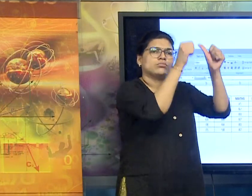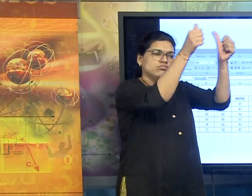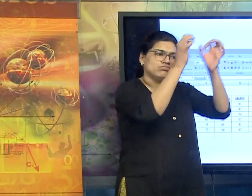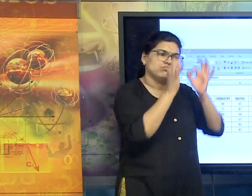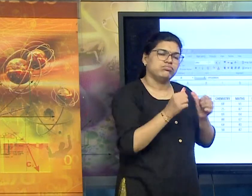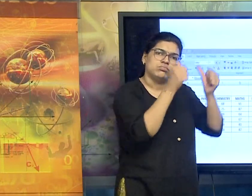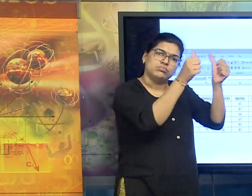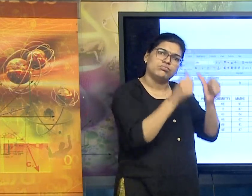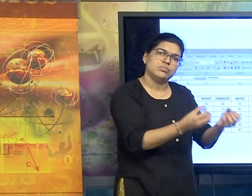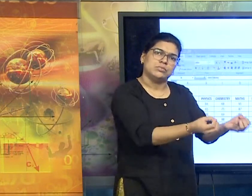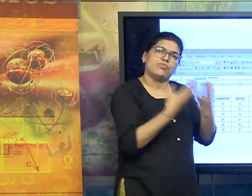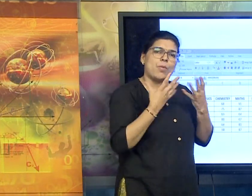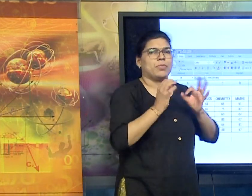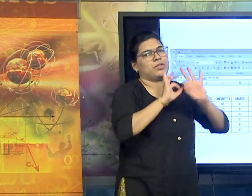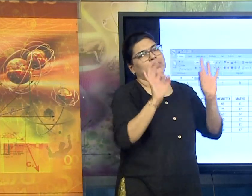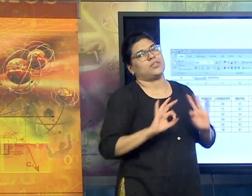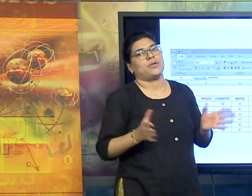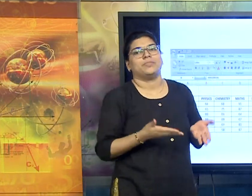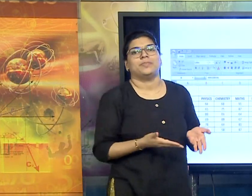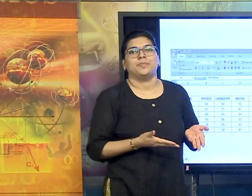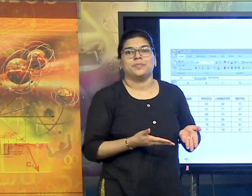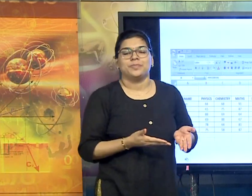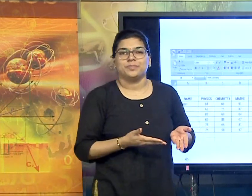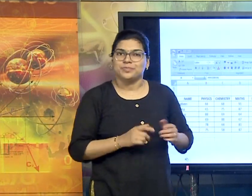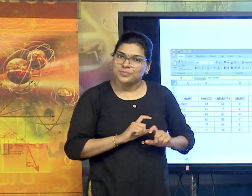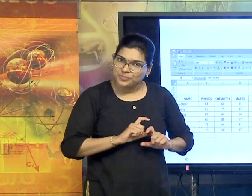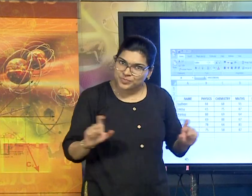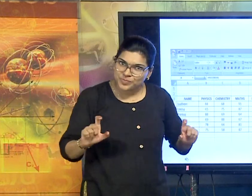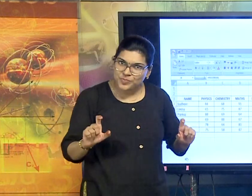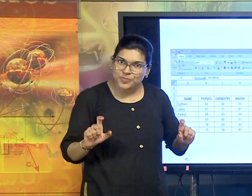So computer will do this calculation automatically.